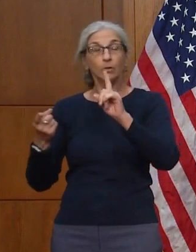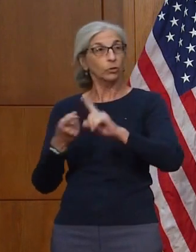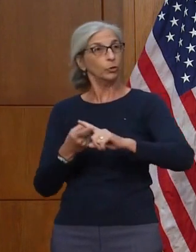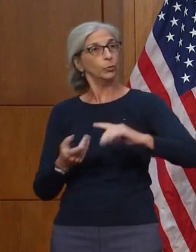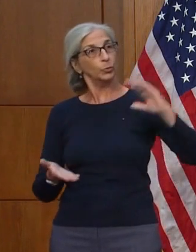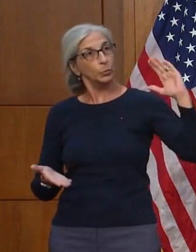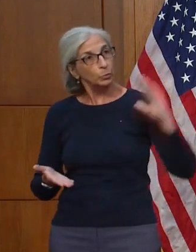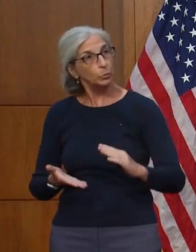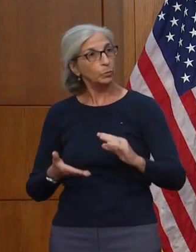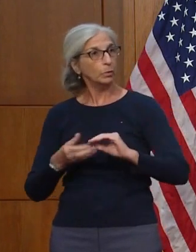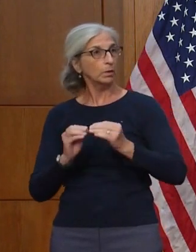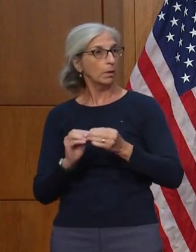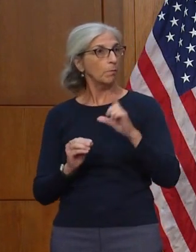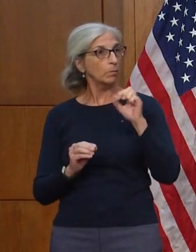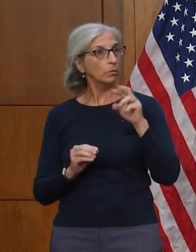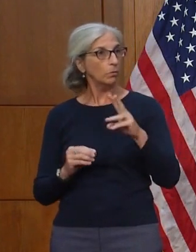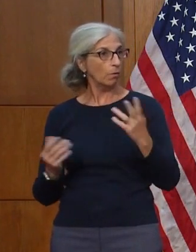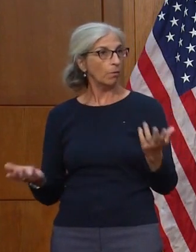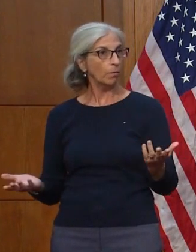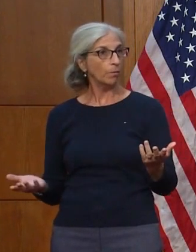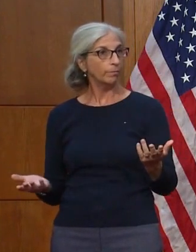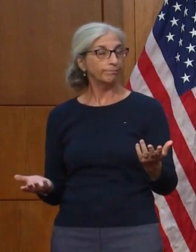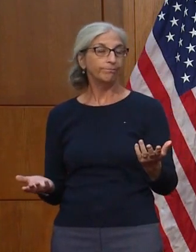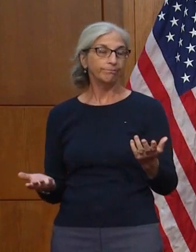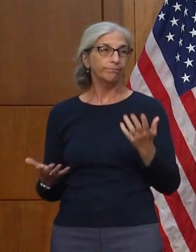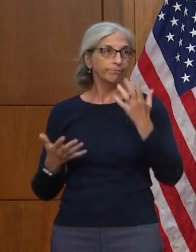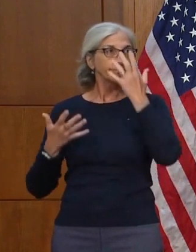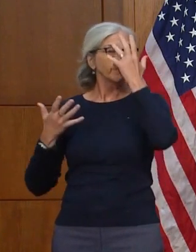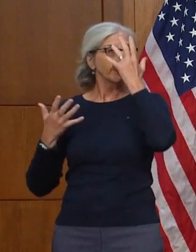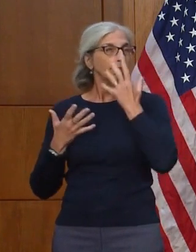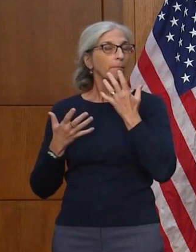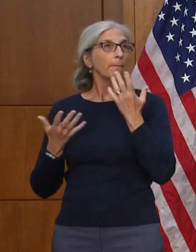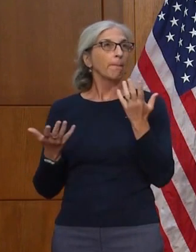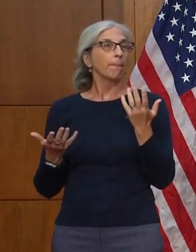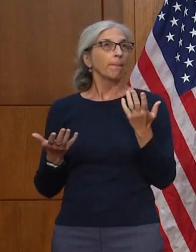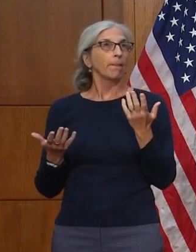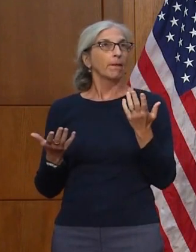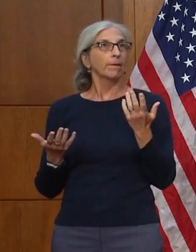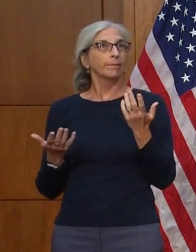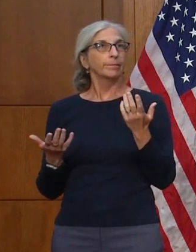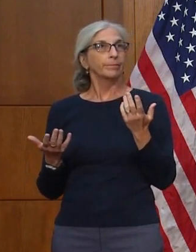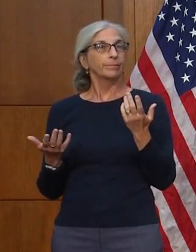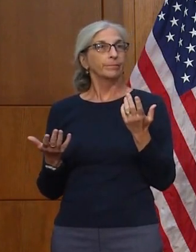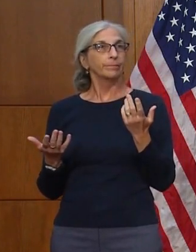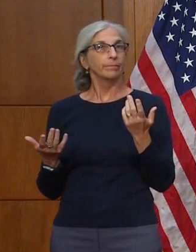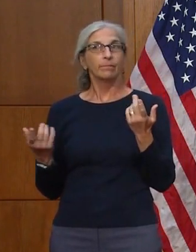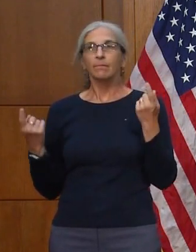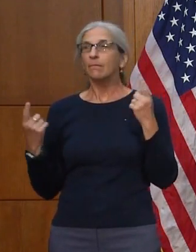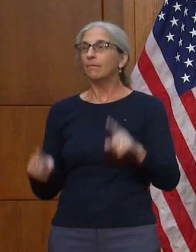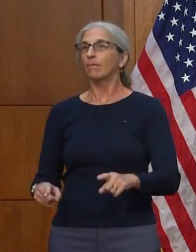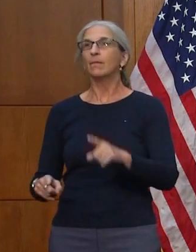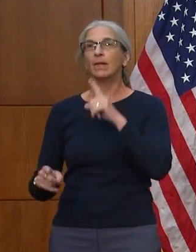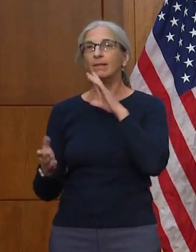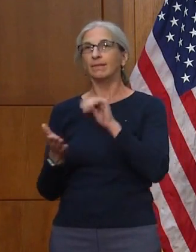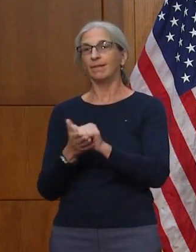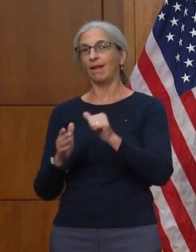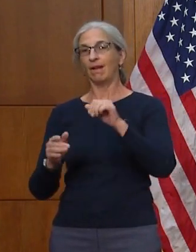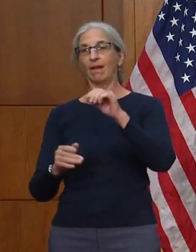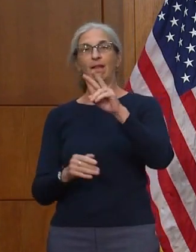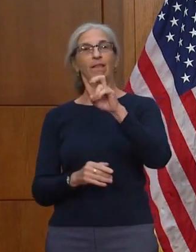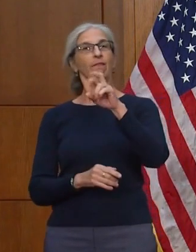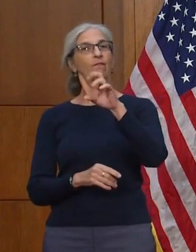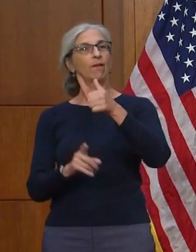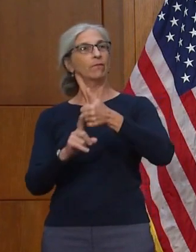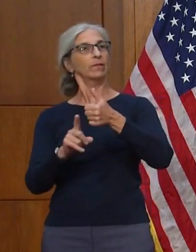under control. And unfortunately, what has happened is it's become political.